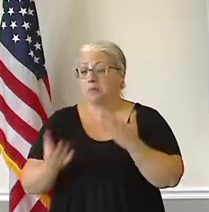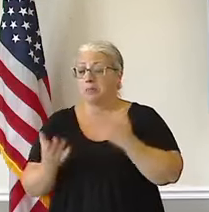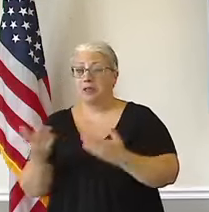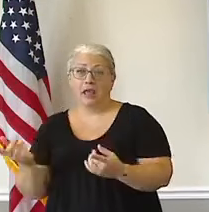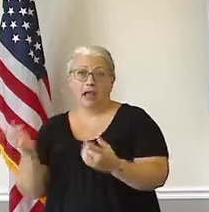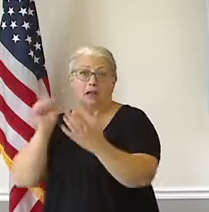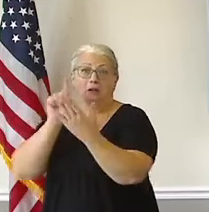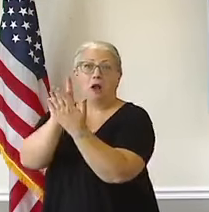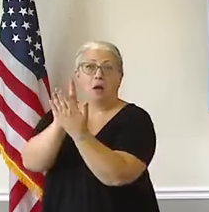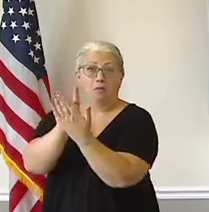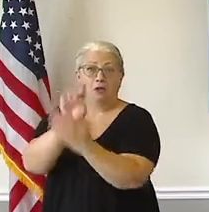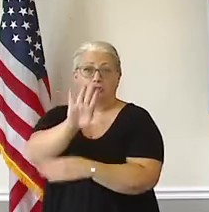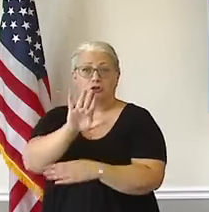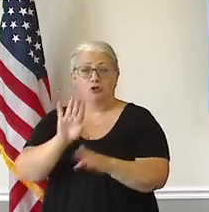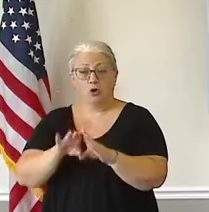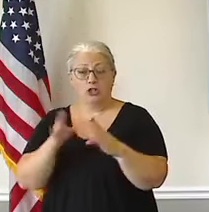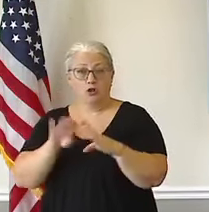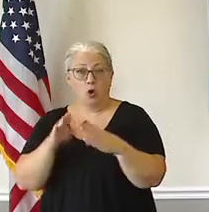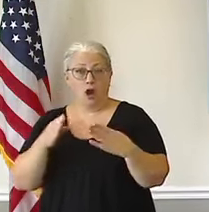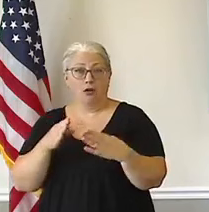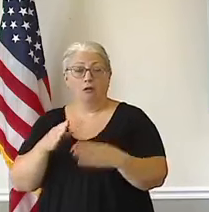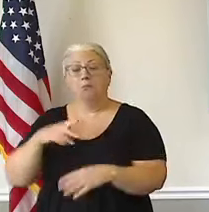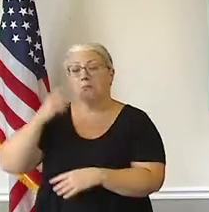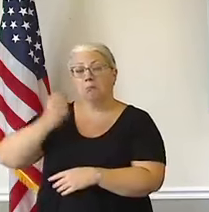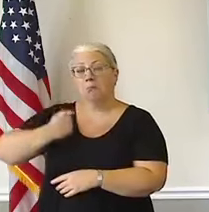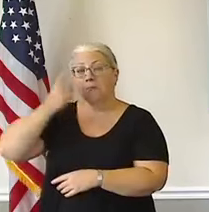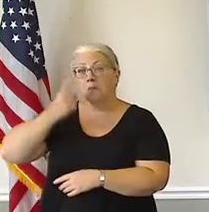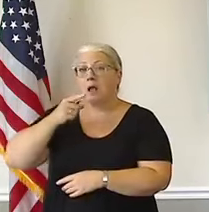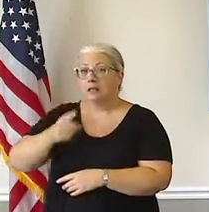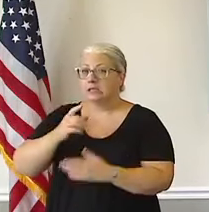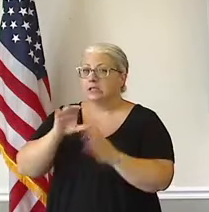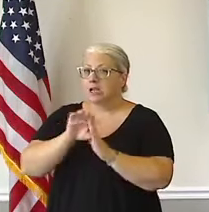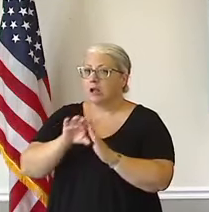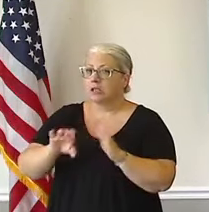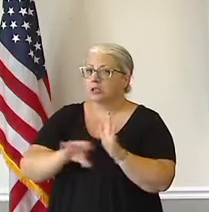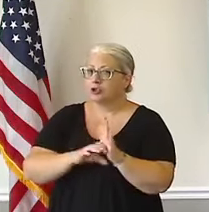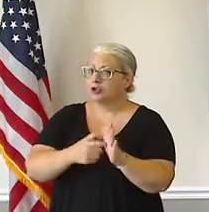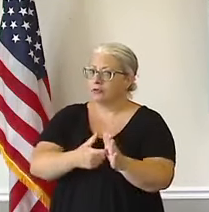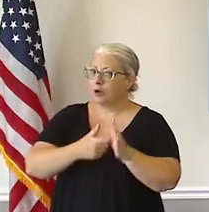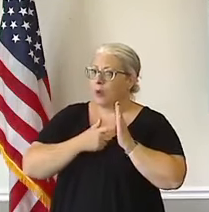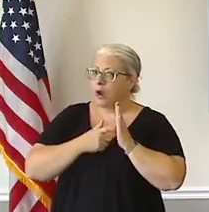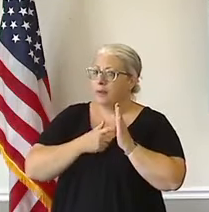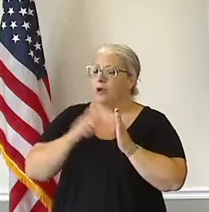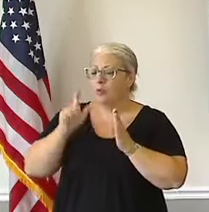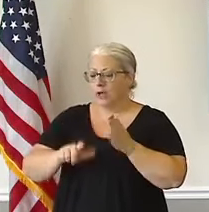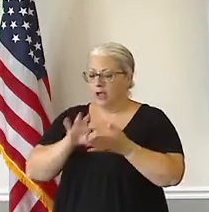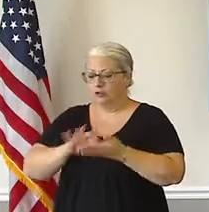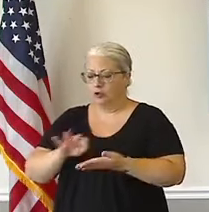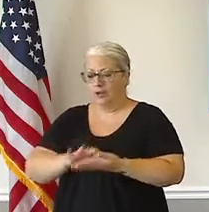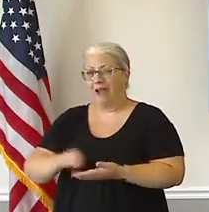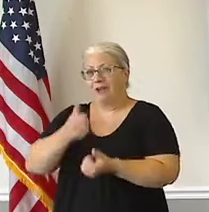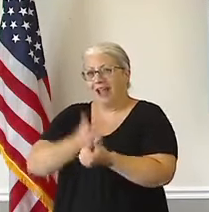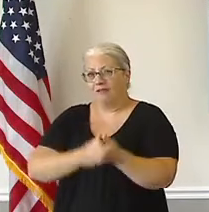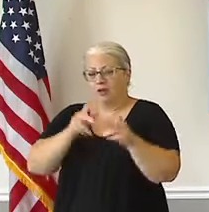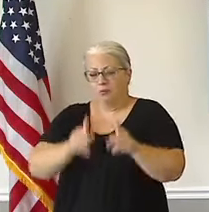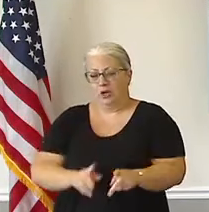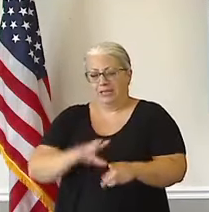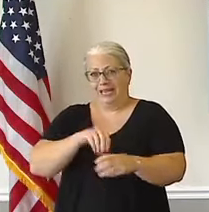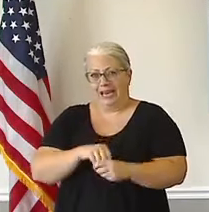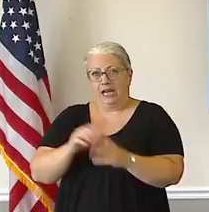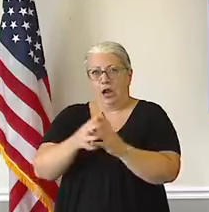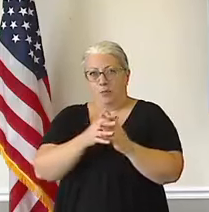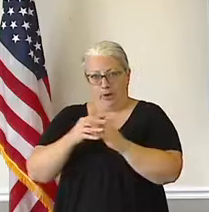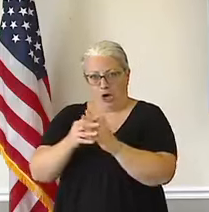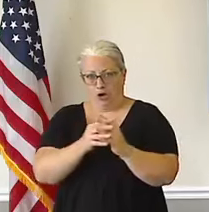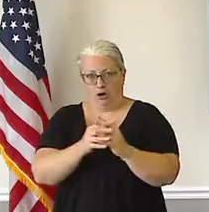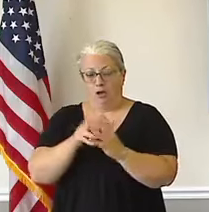actually a constitutional requirement. Every 10 years, we count every person in America to be able to identify and distribute federal